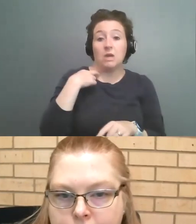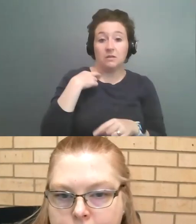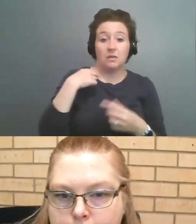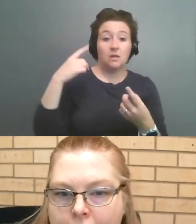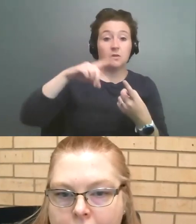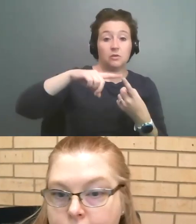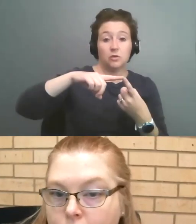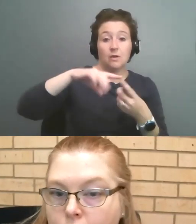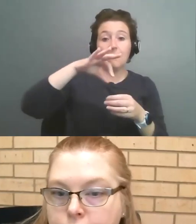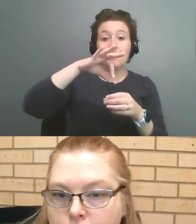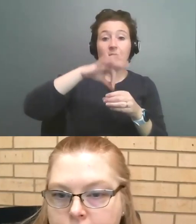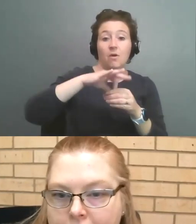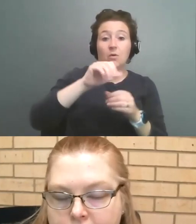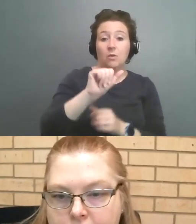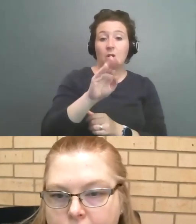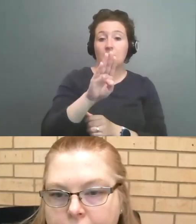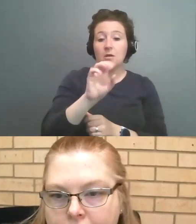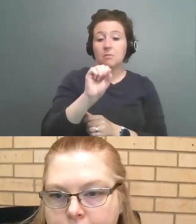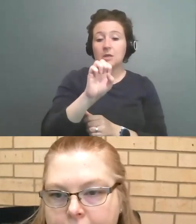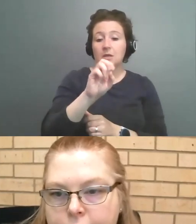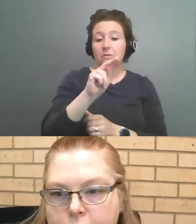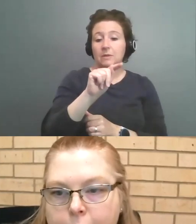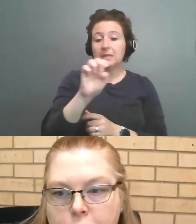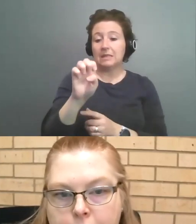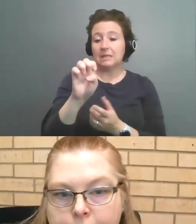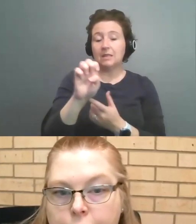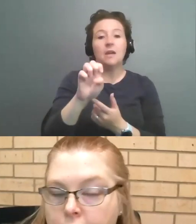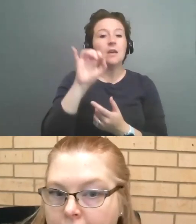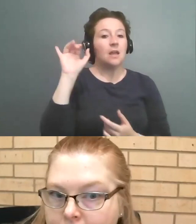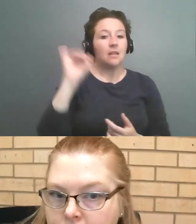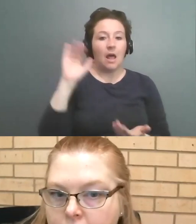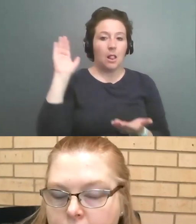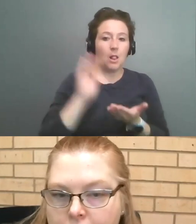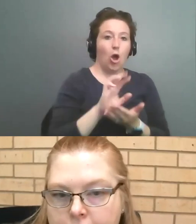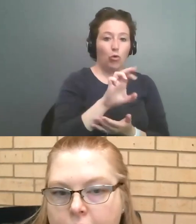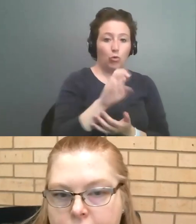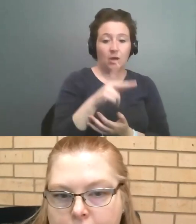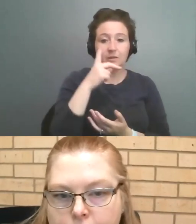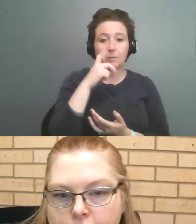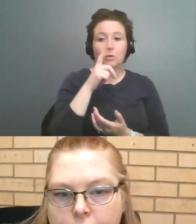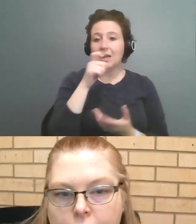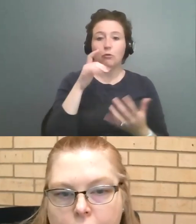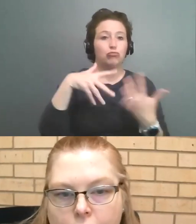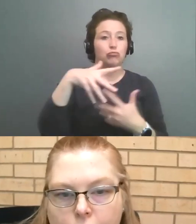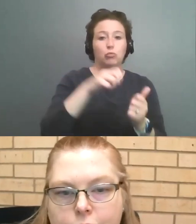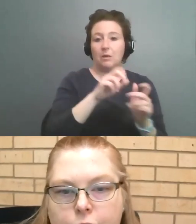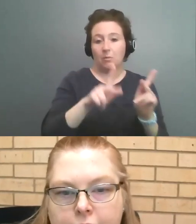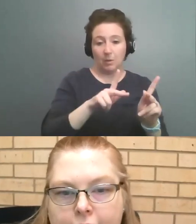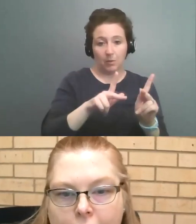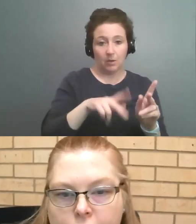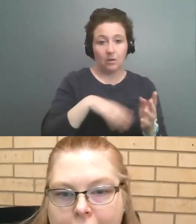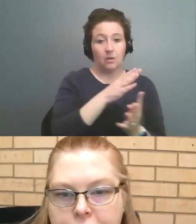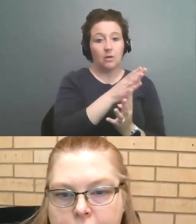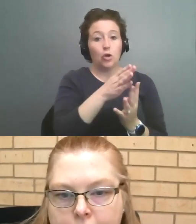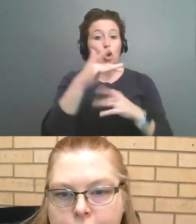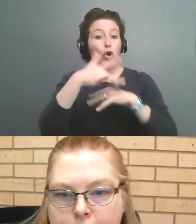by absentee ballot is the lowest risk as it nearly eliminates the number of people you come in contact with. Early voting